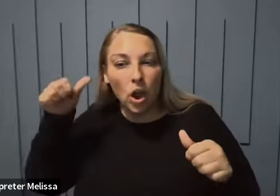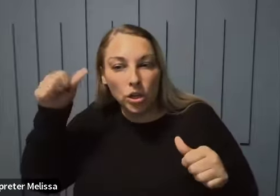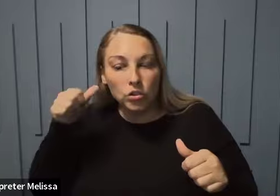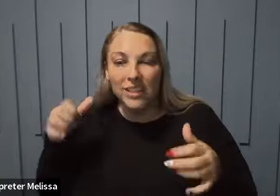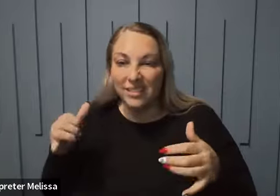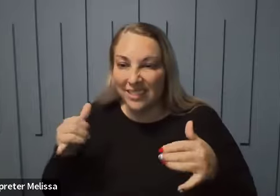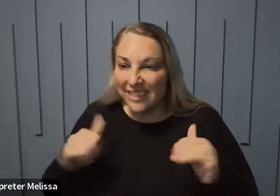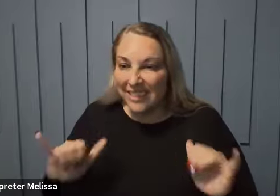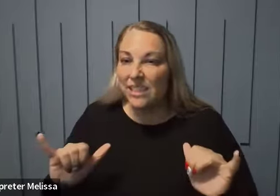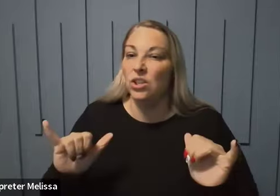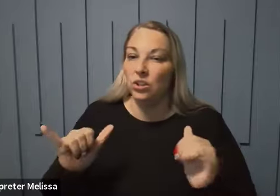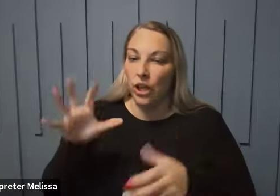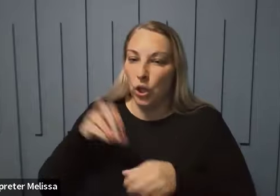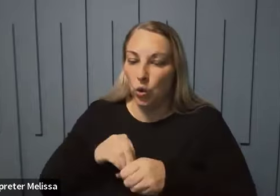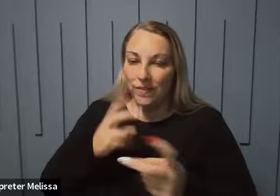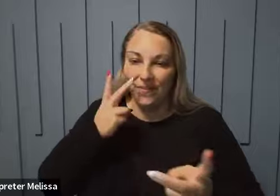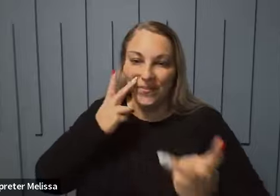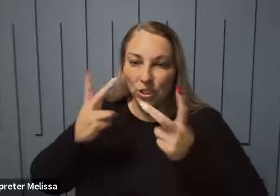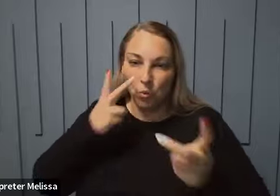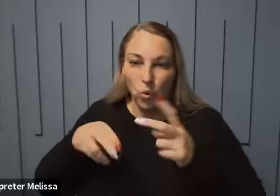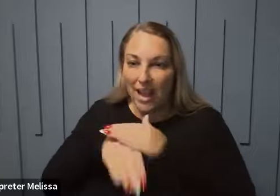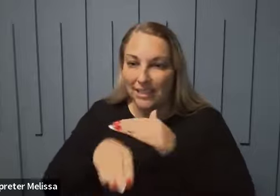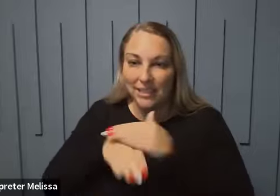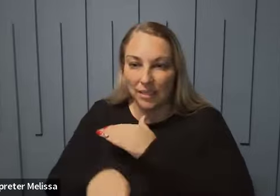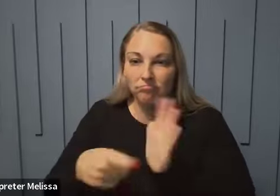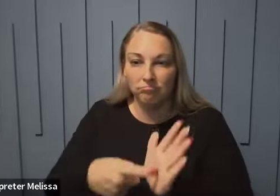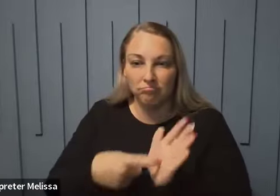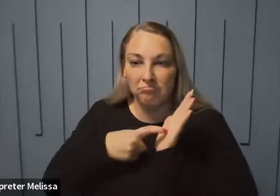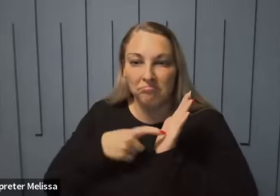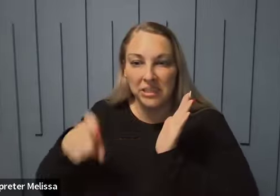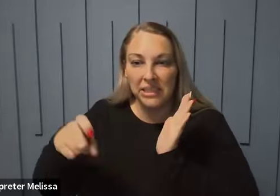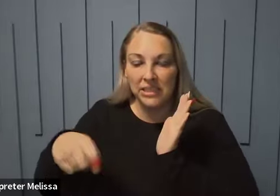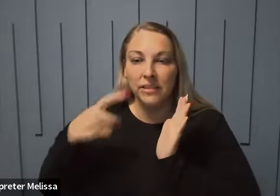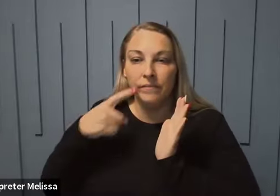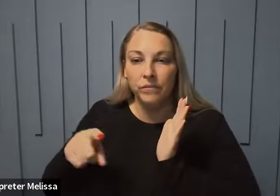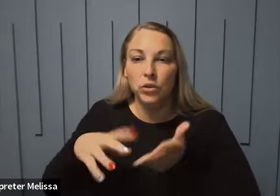necessity includes visual access. And the other thing that's really important to remember is